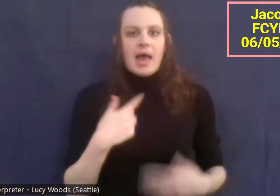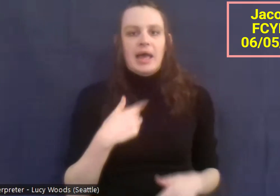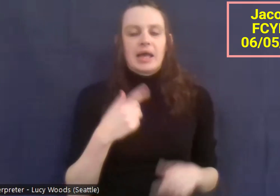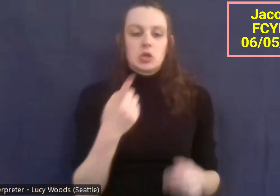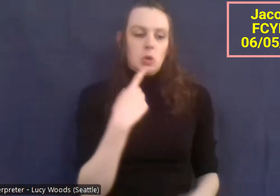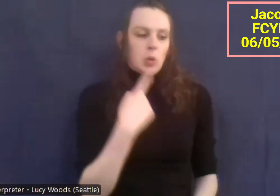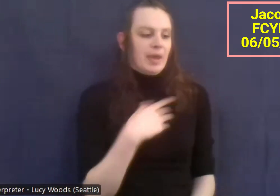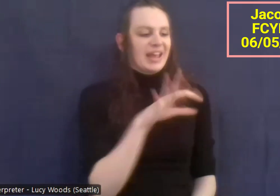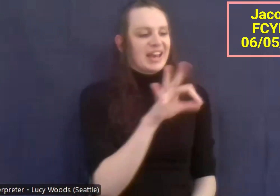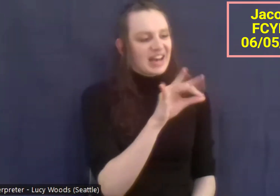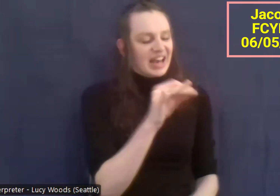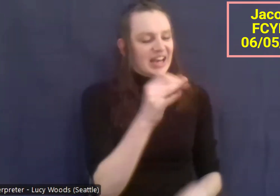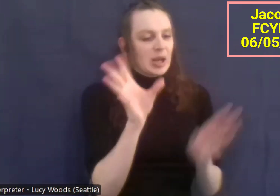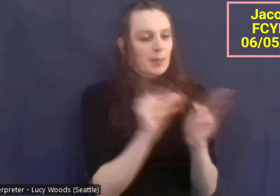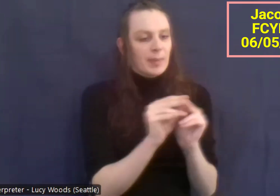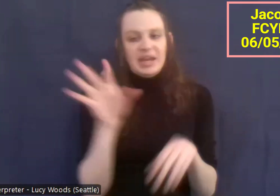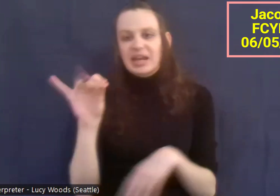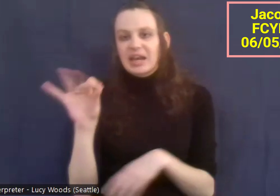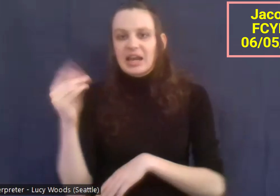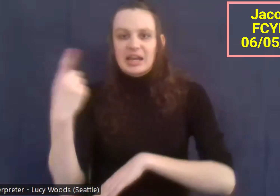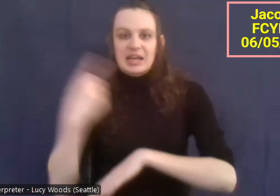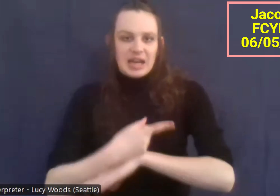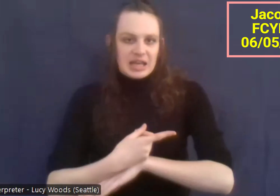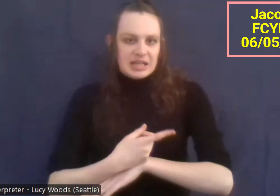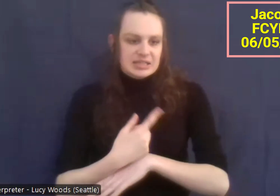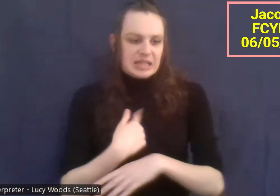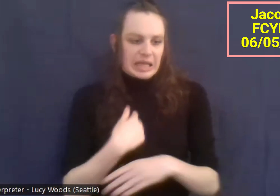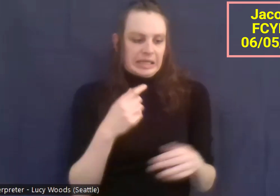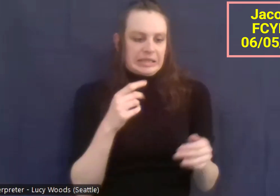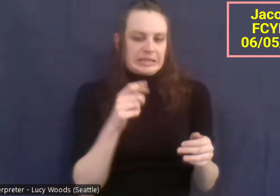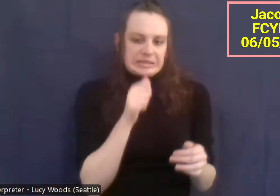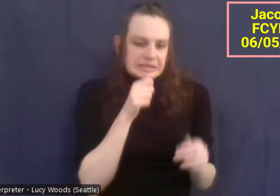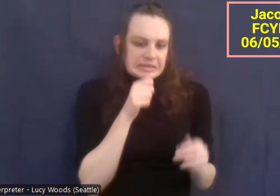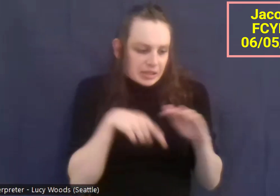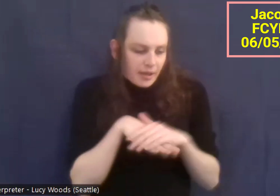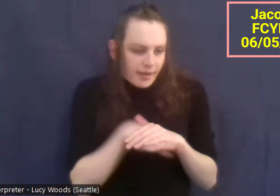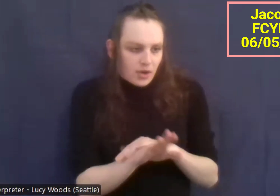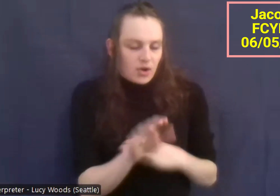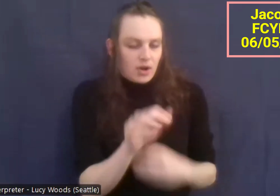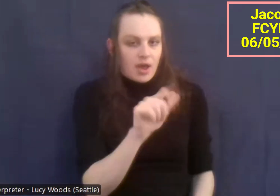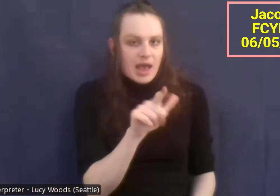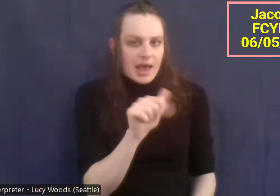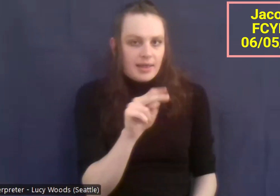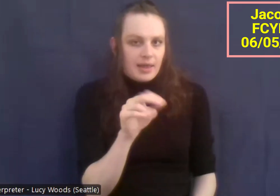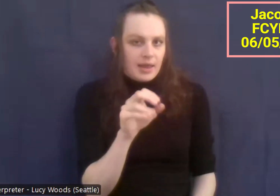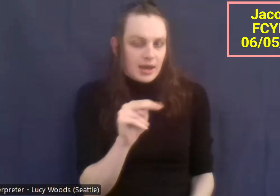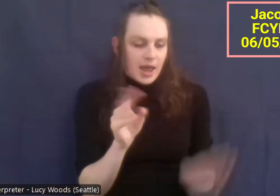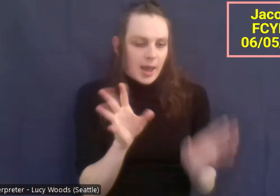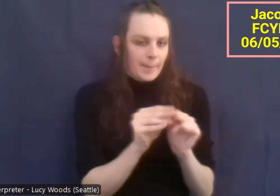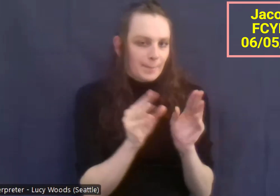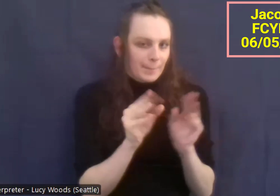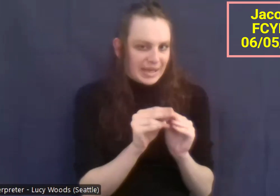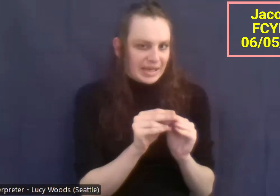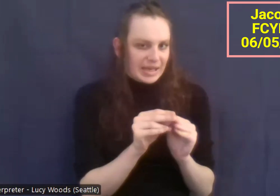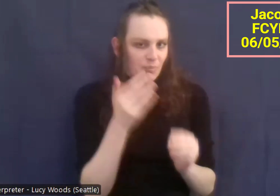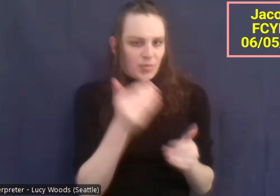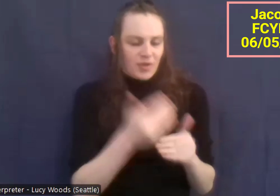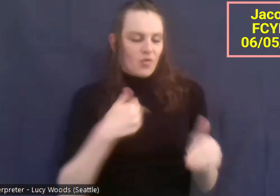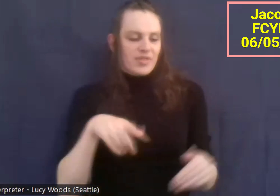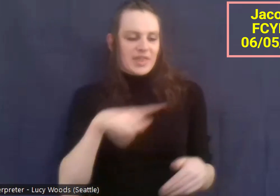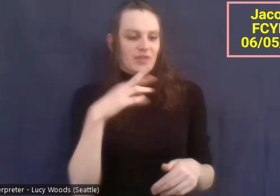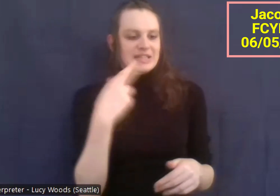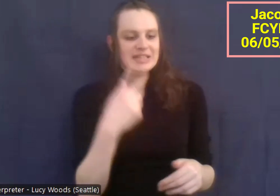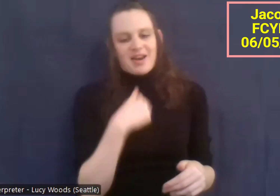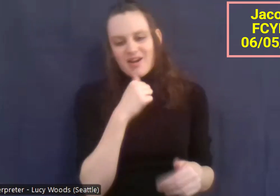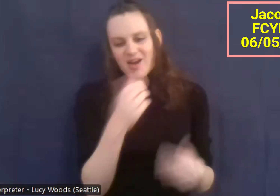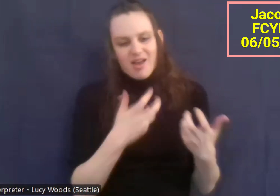that's enough for me. I snuck my way into an Al-Anon meeting before any of them realized I didn't belong there. And I heard this